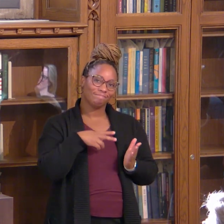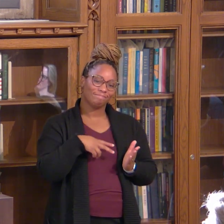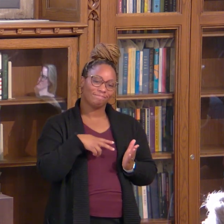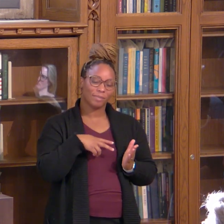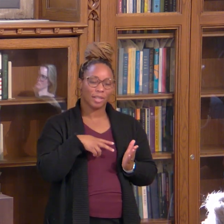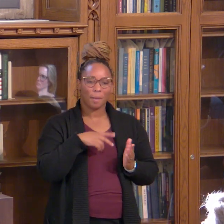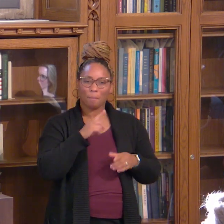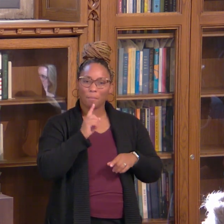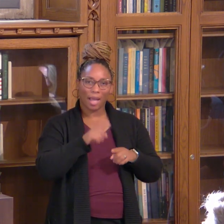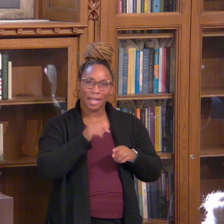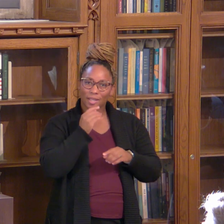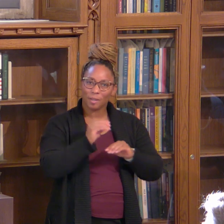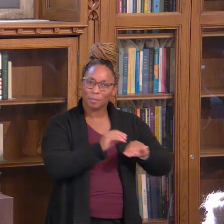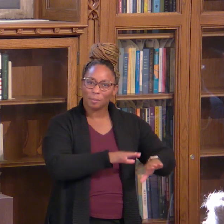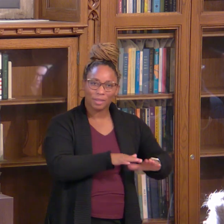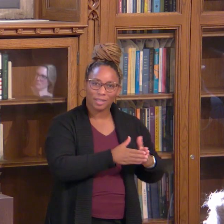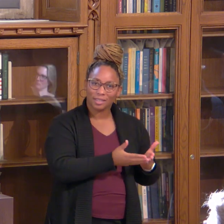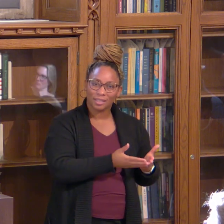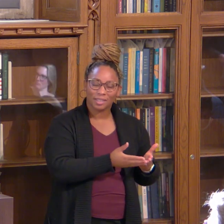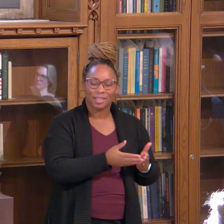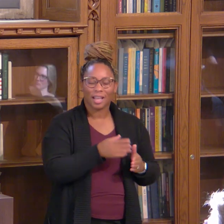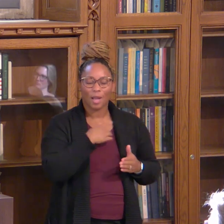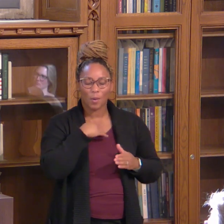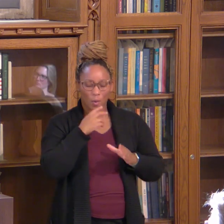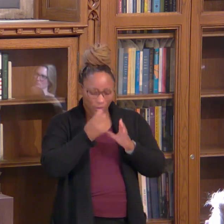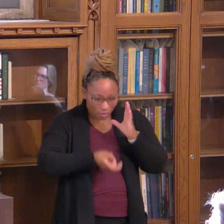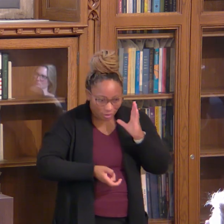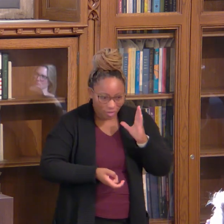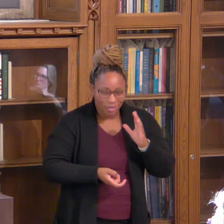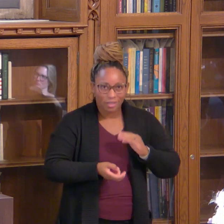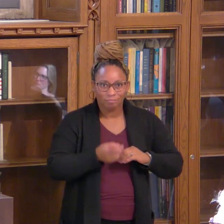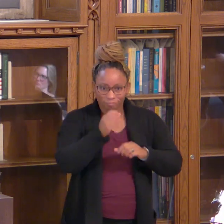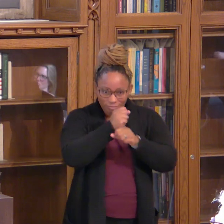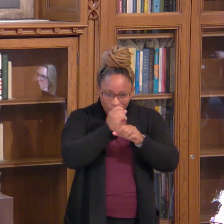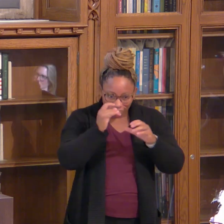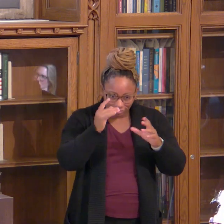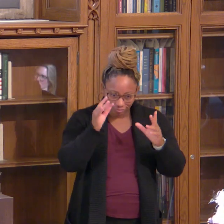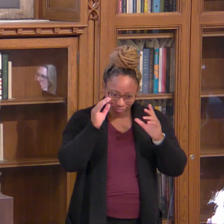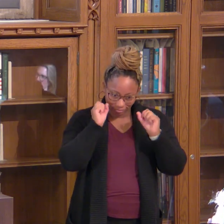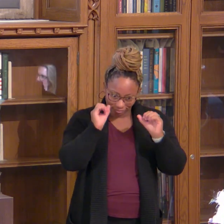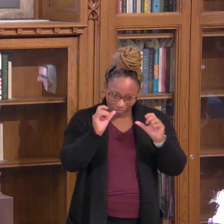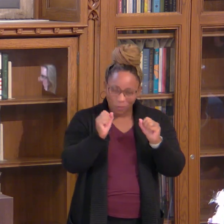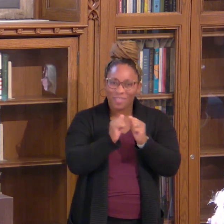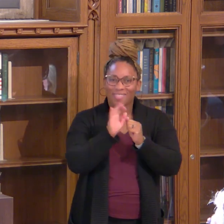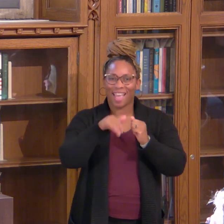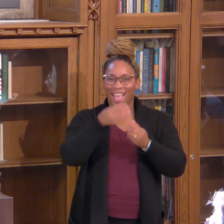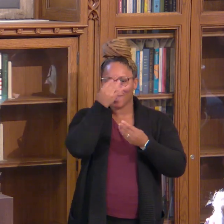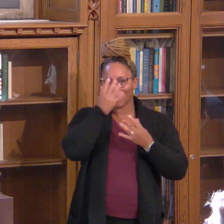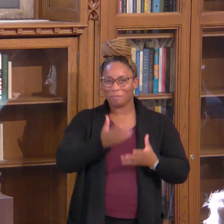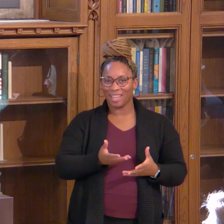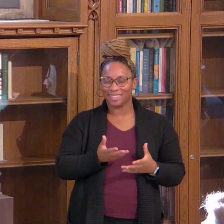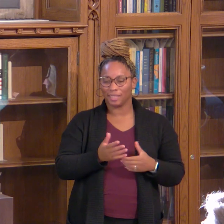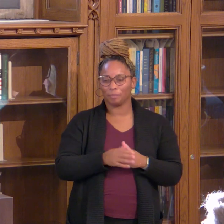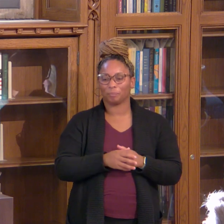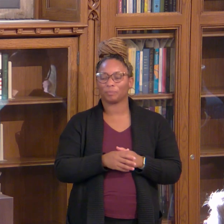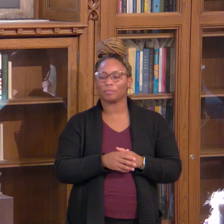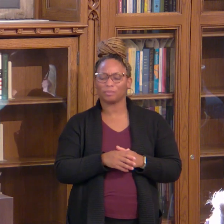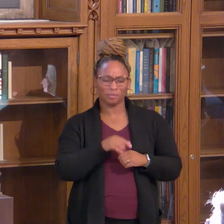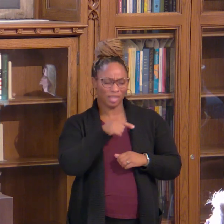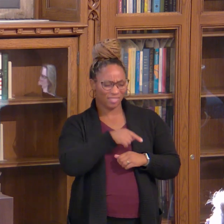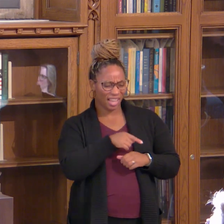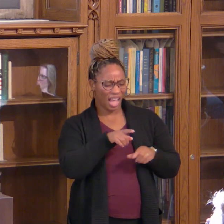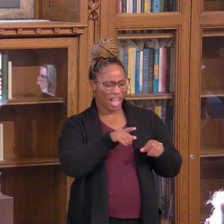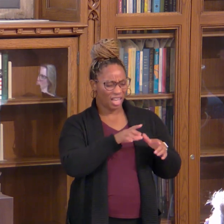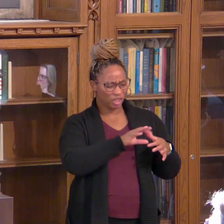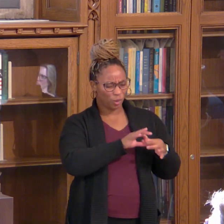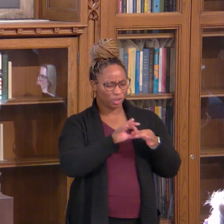I could not put it down I was enthralled with the detailed information and the association of